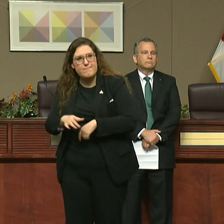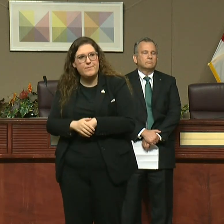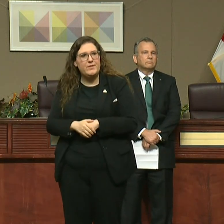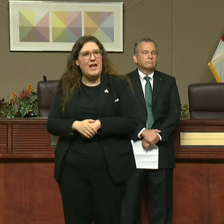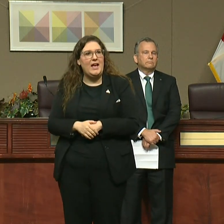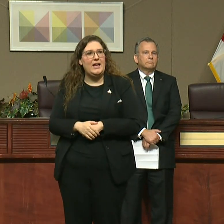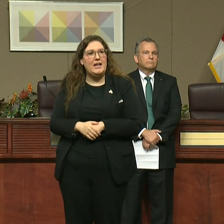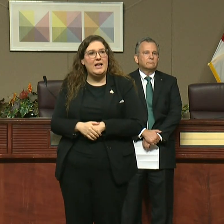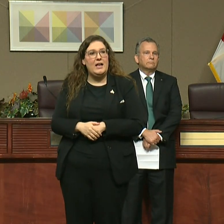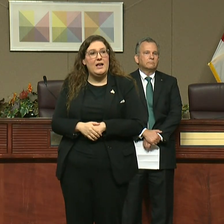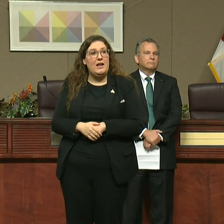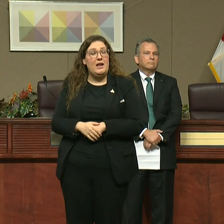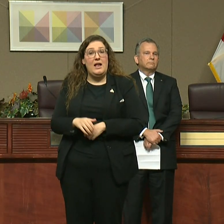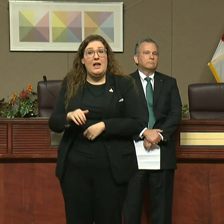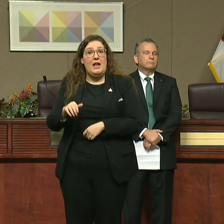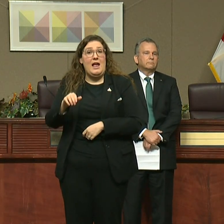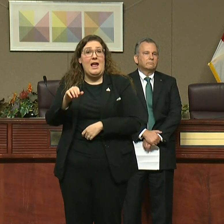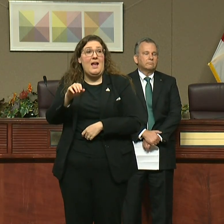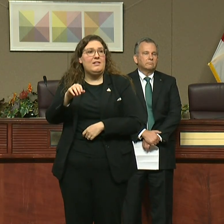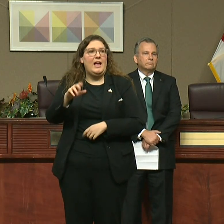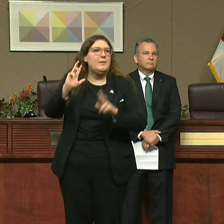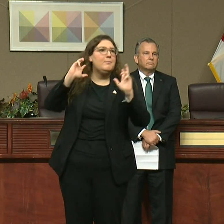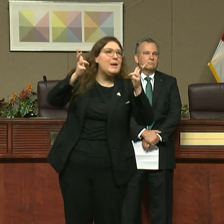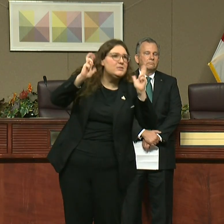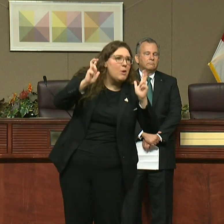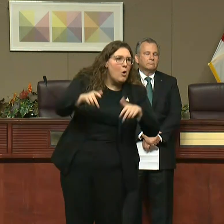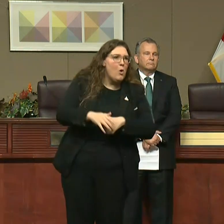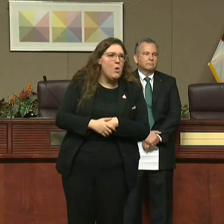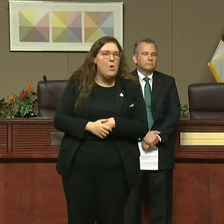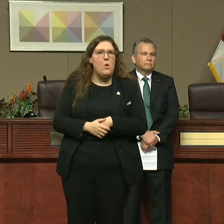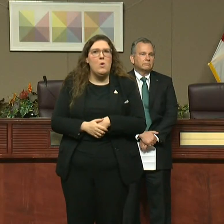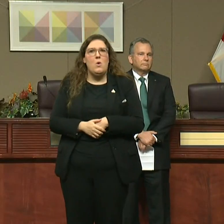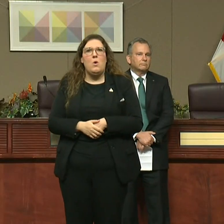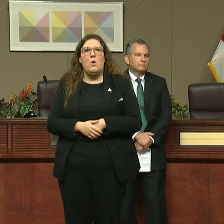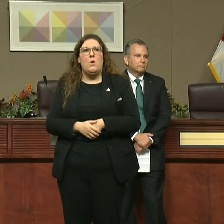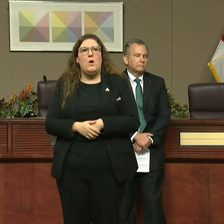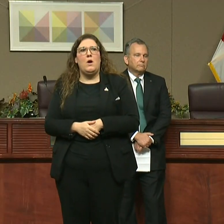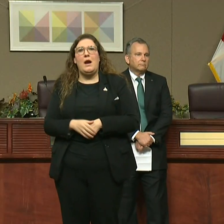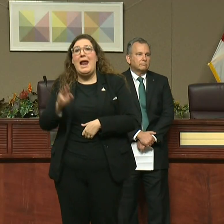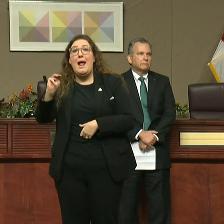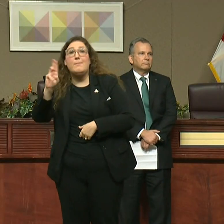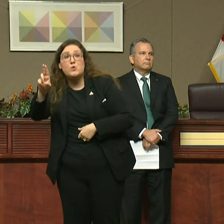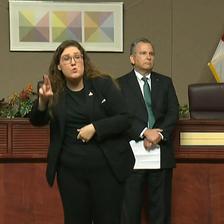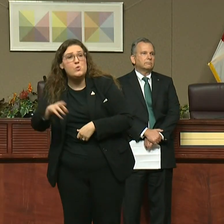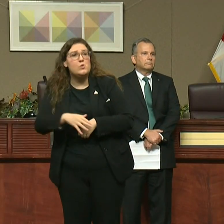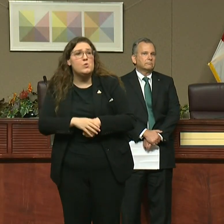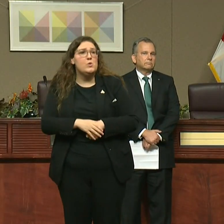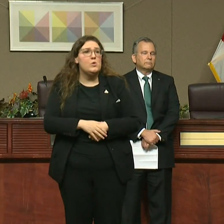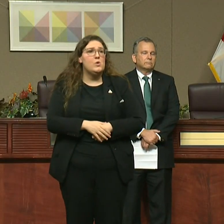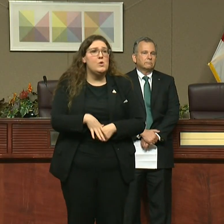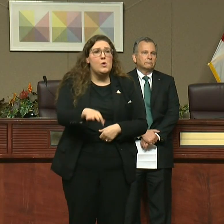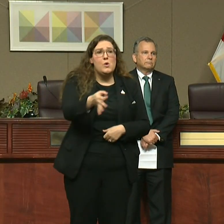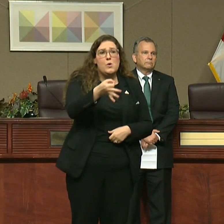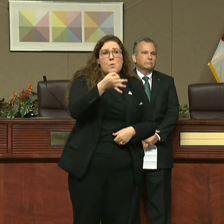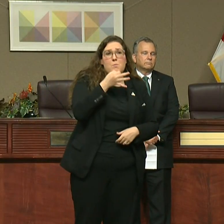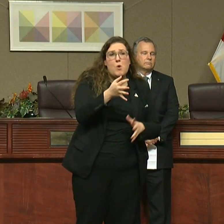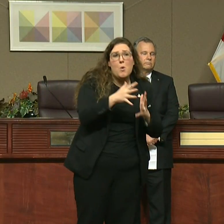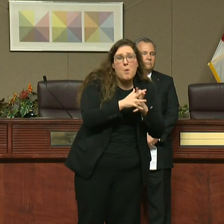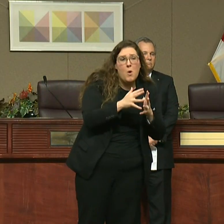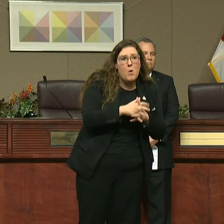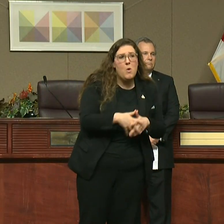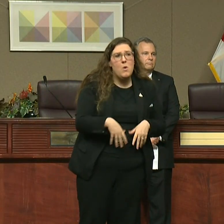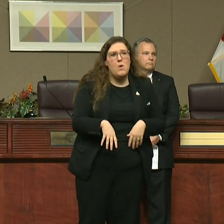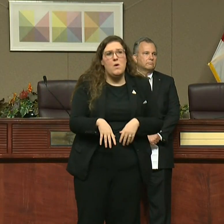AAU matches, NBA or Pro Bowl or NBA